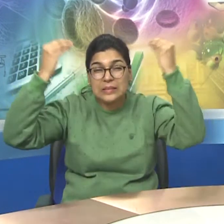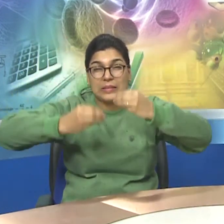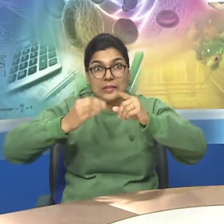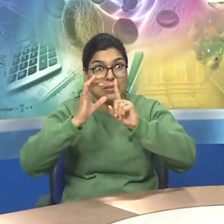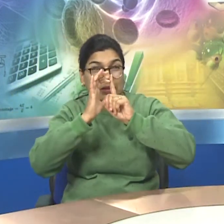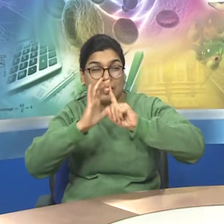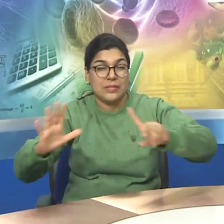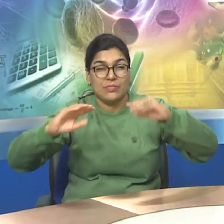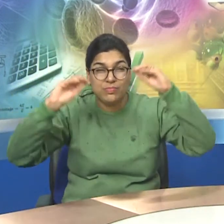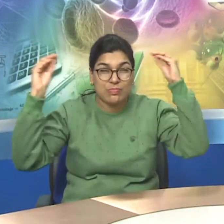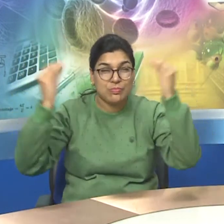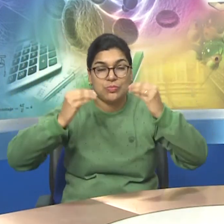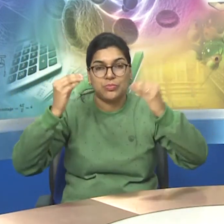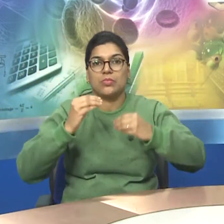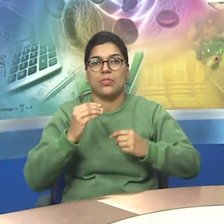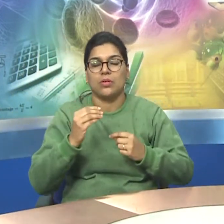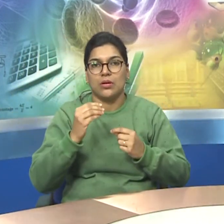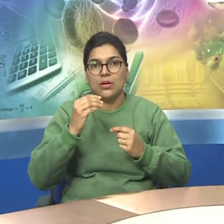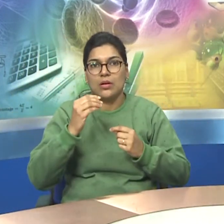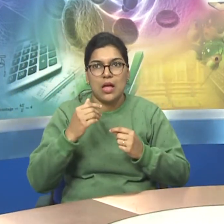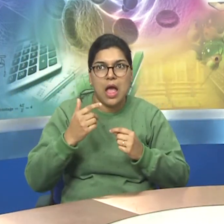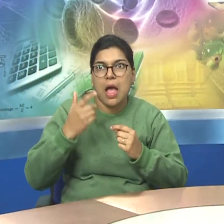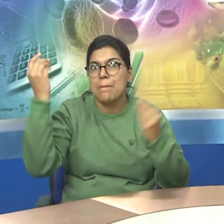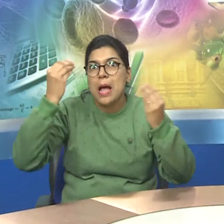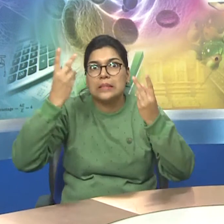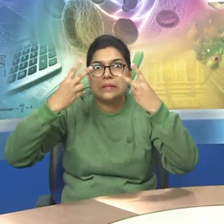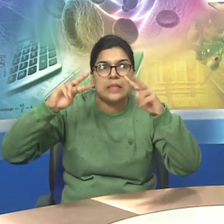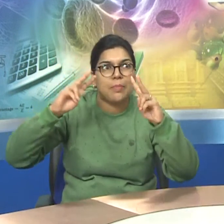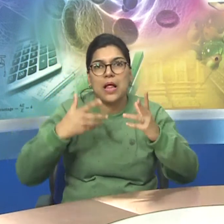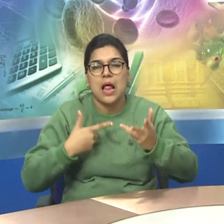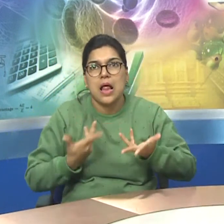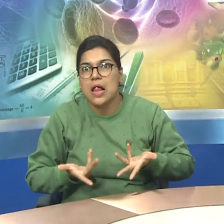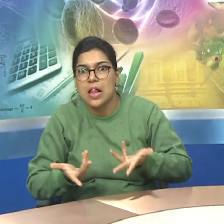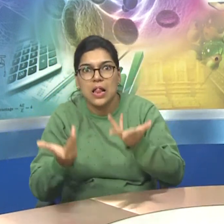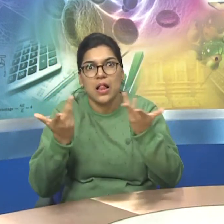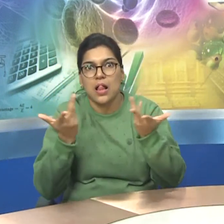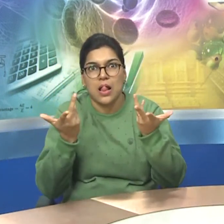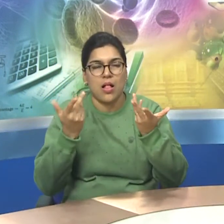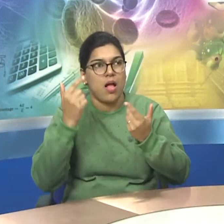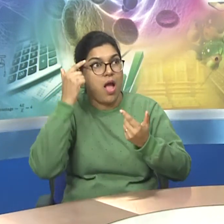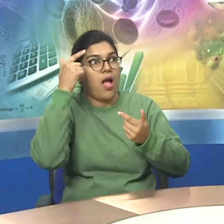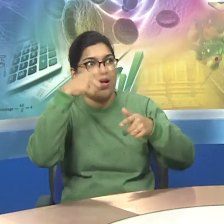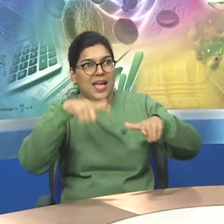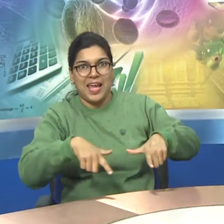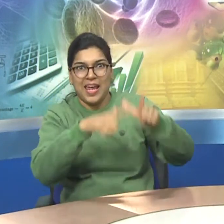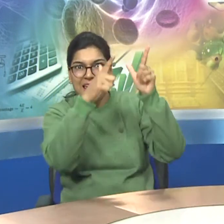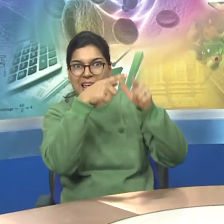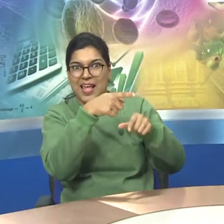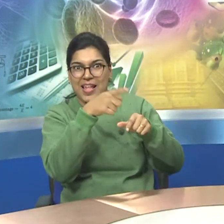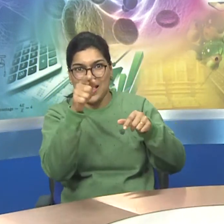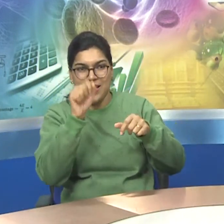to sit or stand below the tree and look at the tree